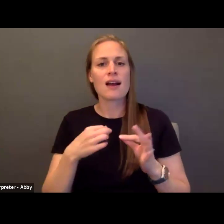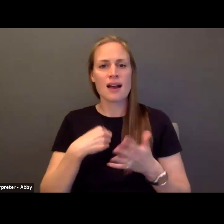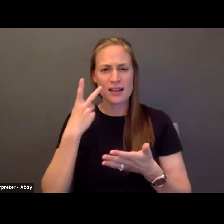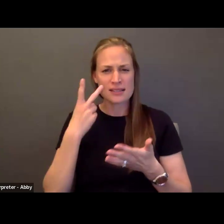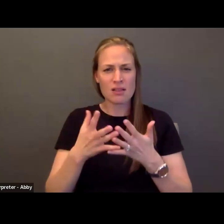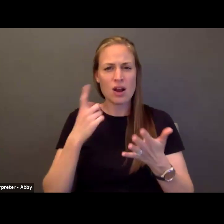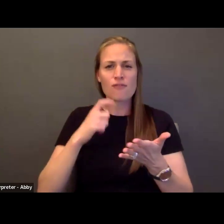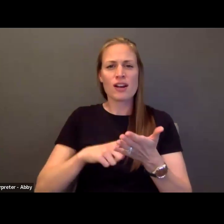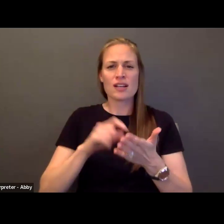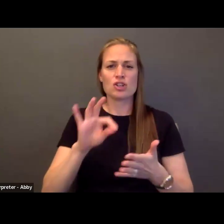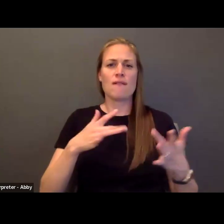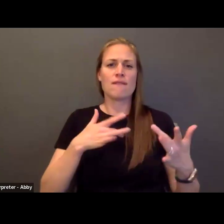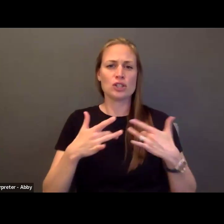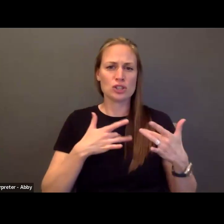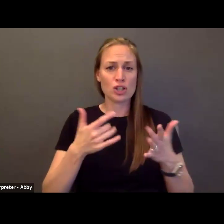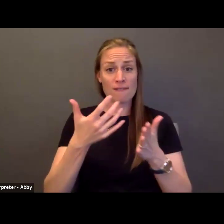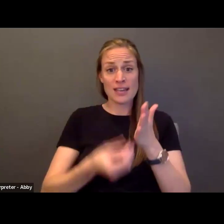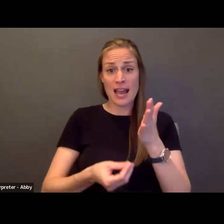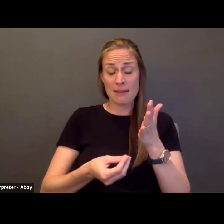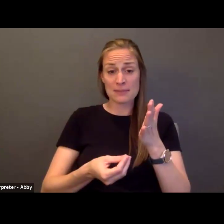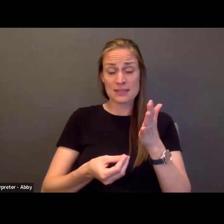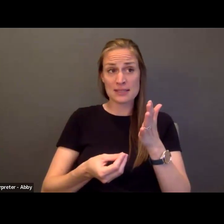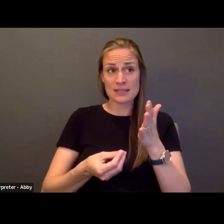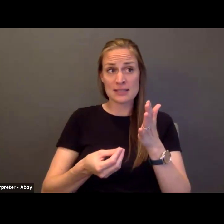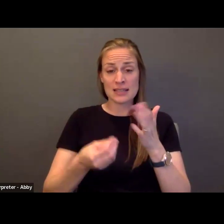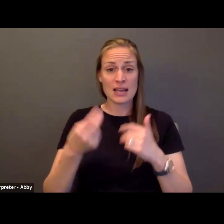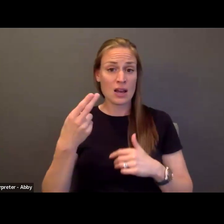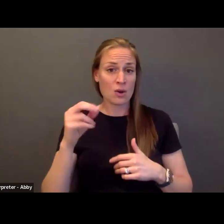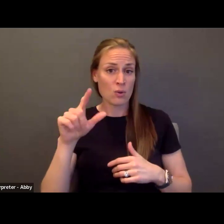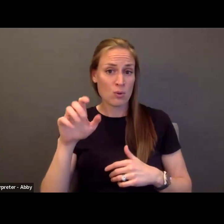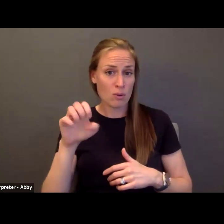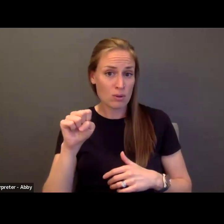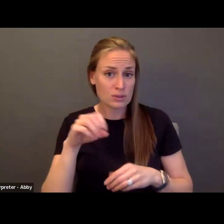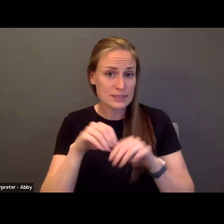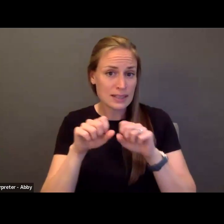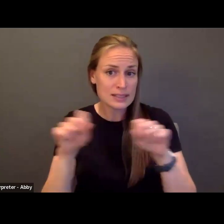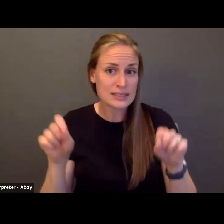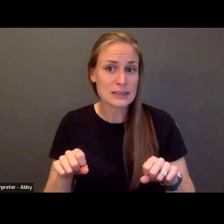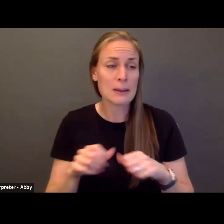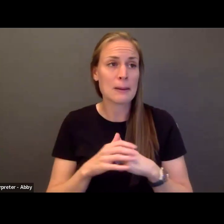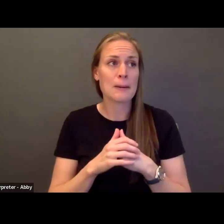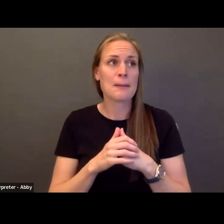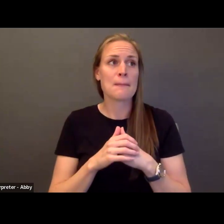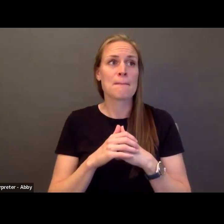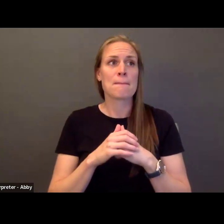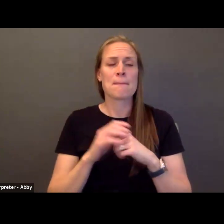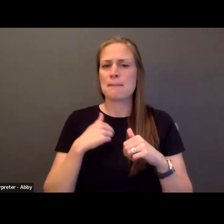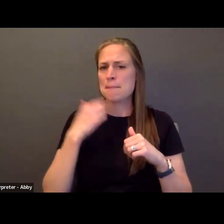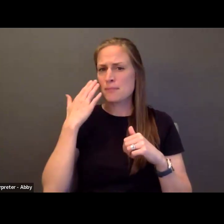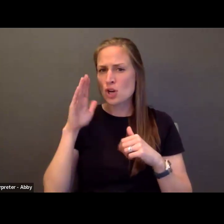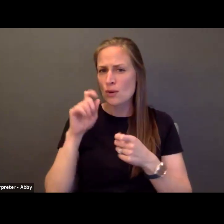holes and needs. And I don't know what else has necessarily been done, but where are the recommendations for how